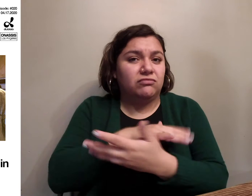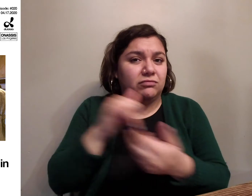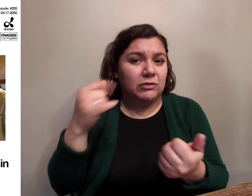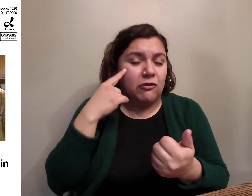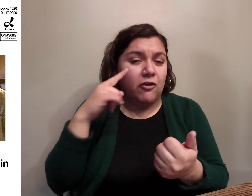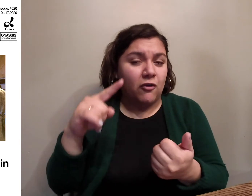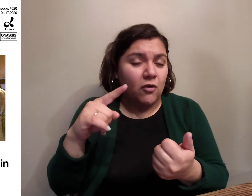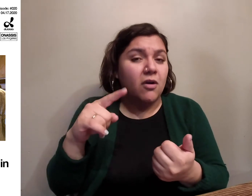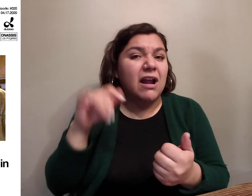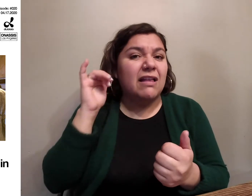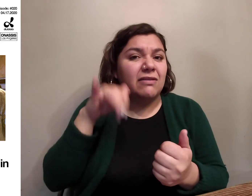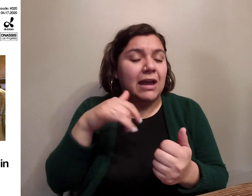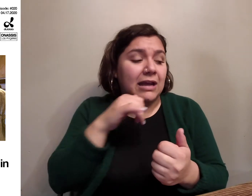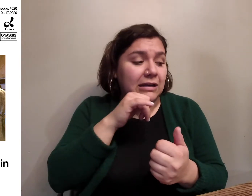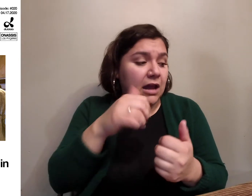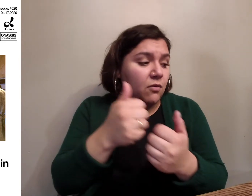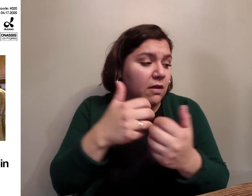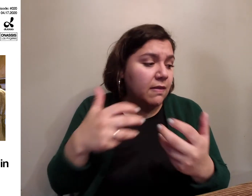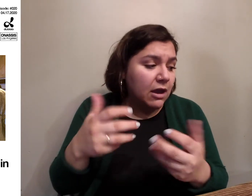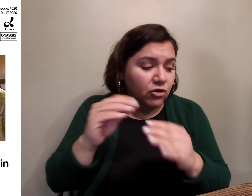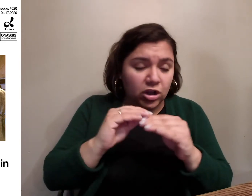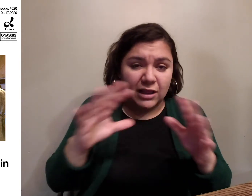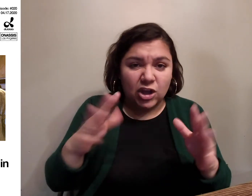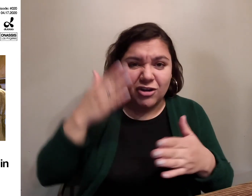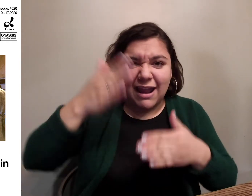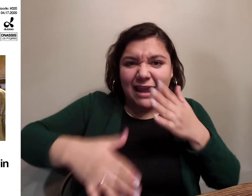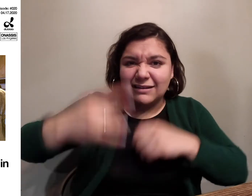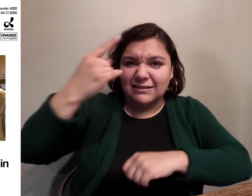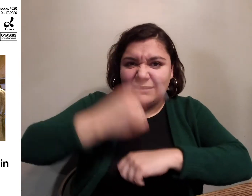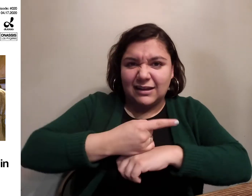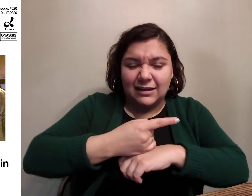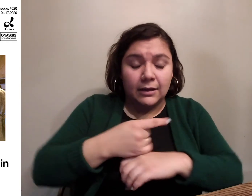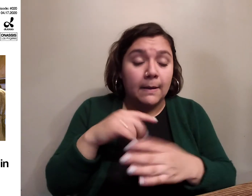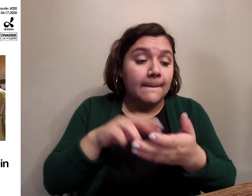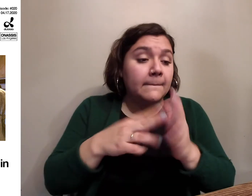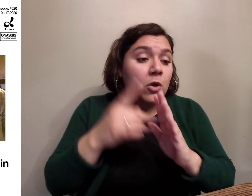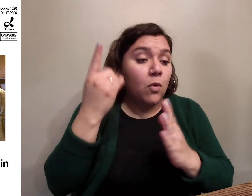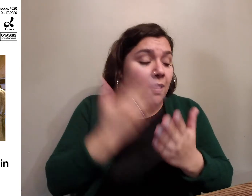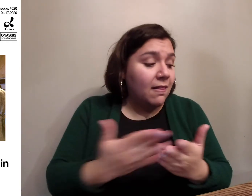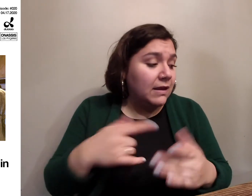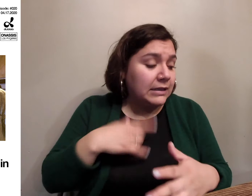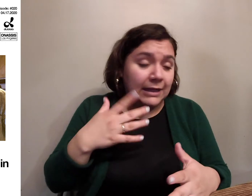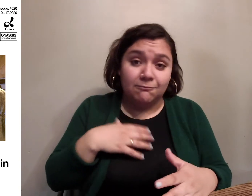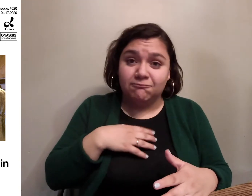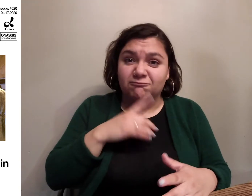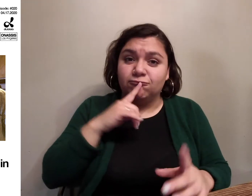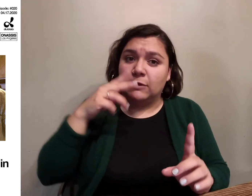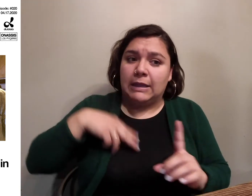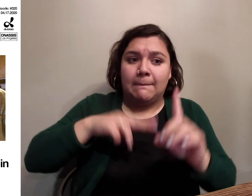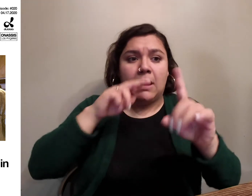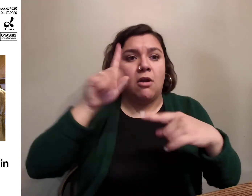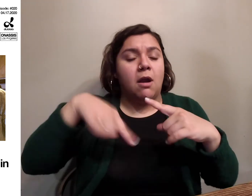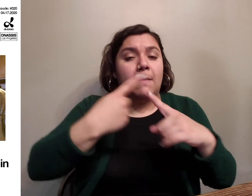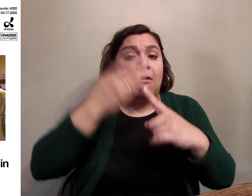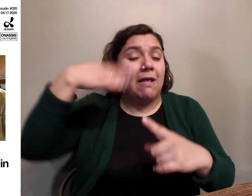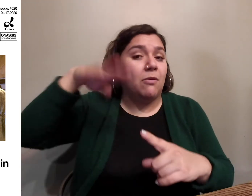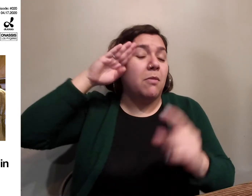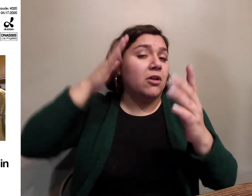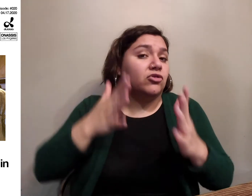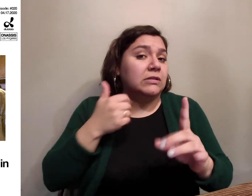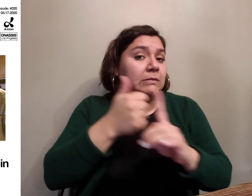clear end date. So one of the things I really admire about anthropologists, especially those who are really in the trenches,